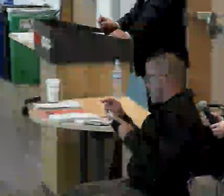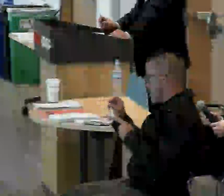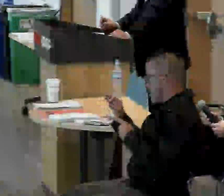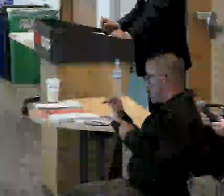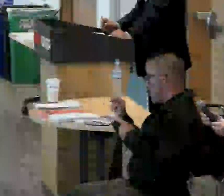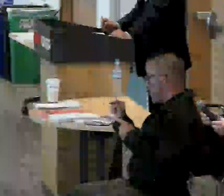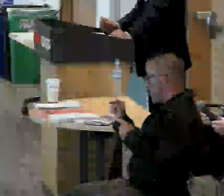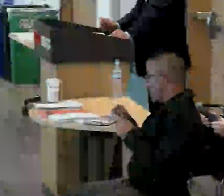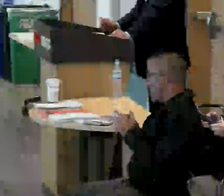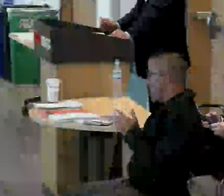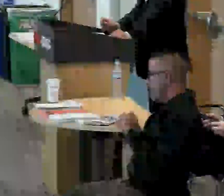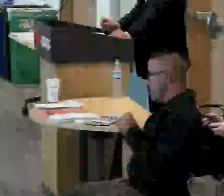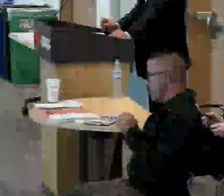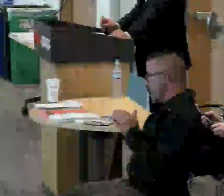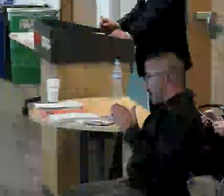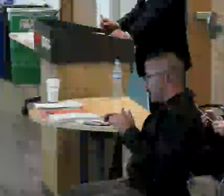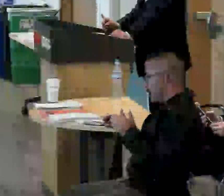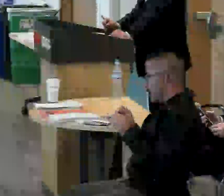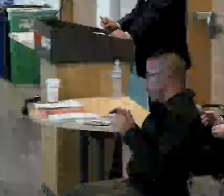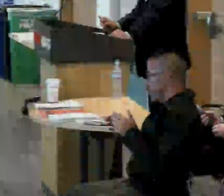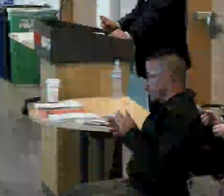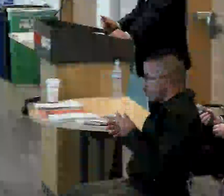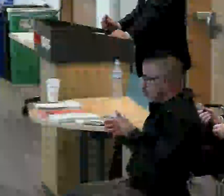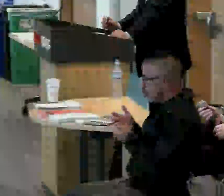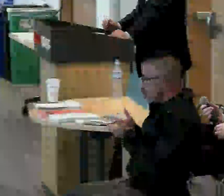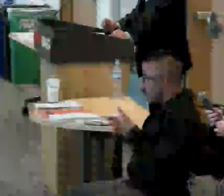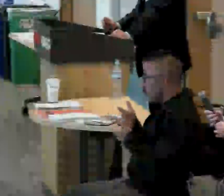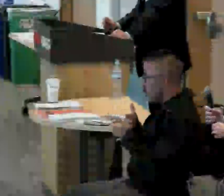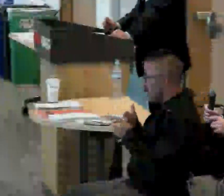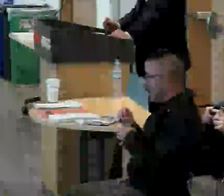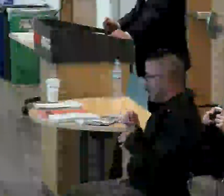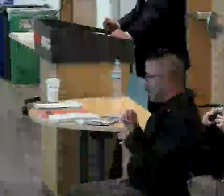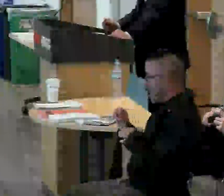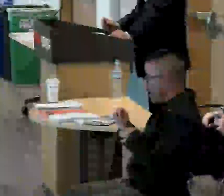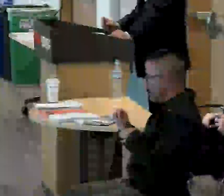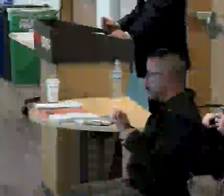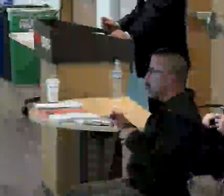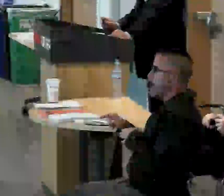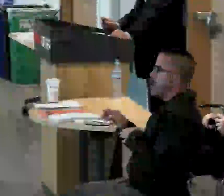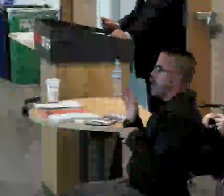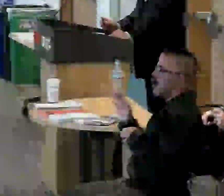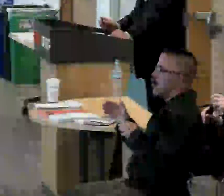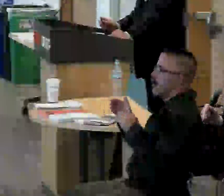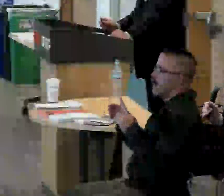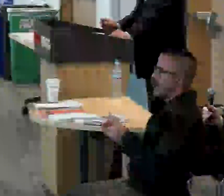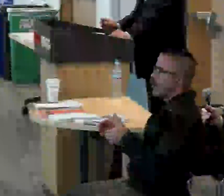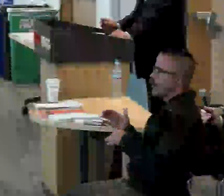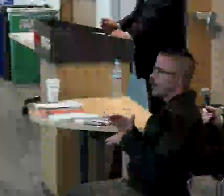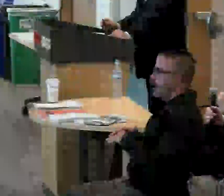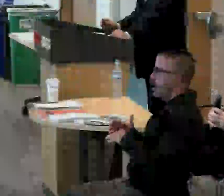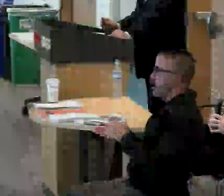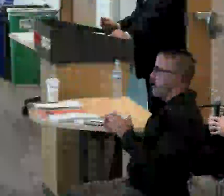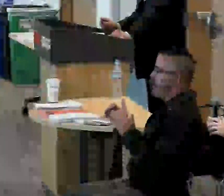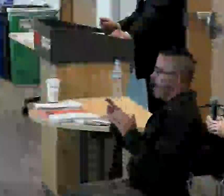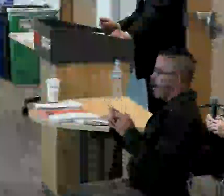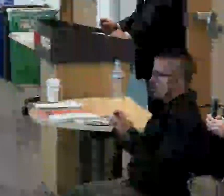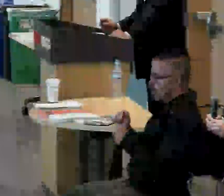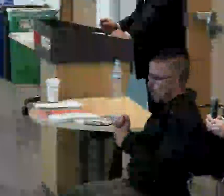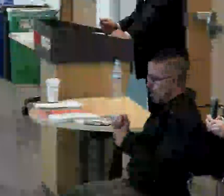affordable housing or a social enterprise does, they will focus on reentry programs. They'll focus